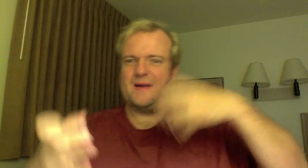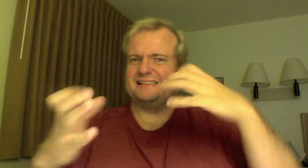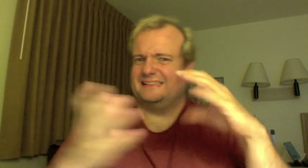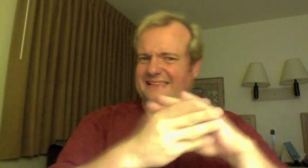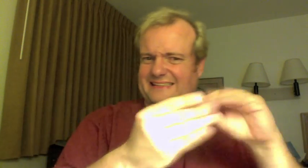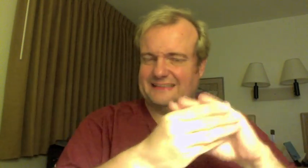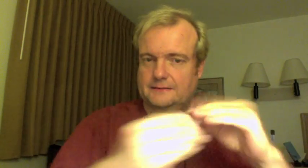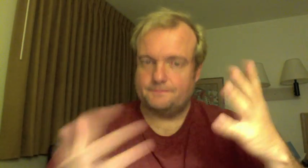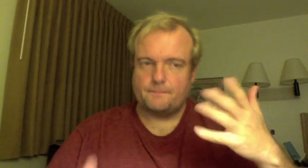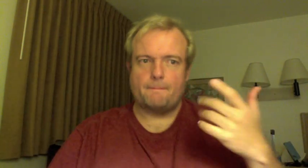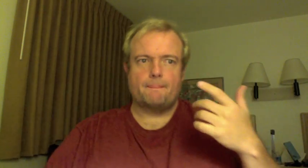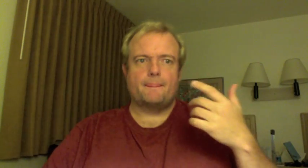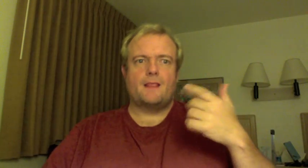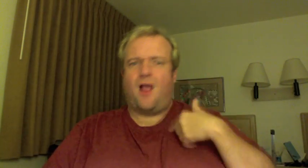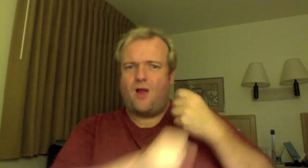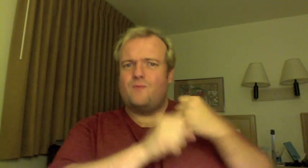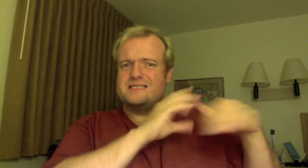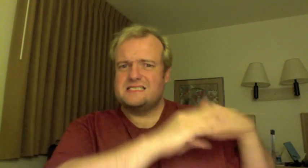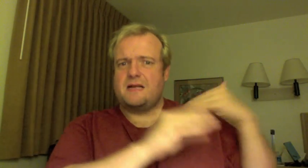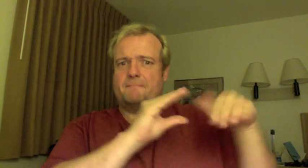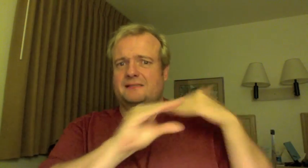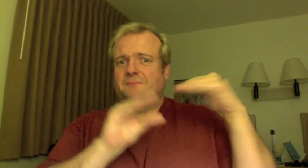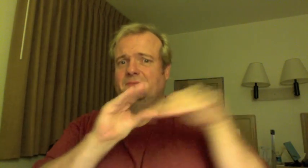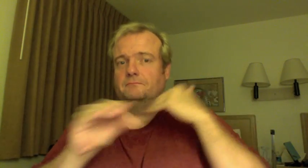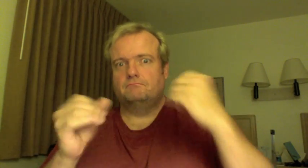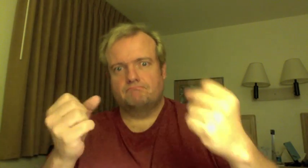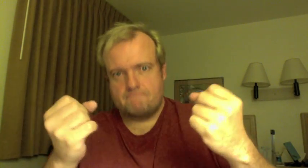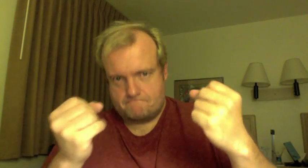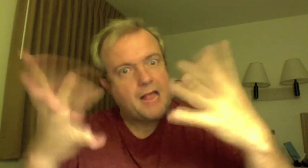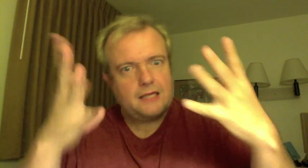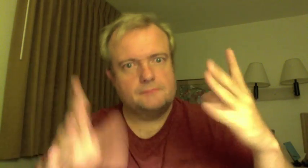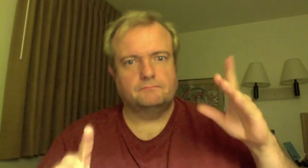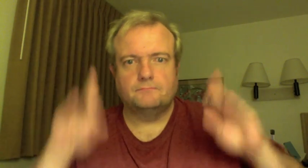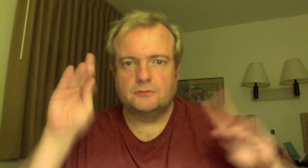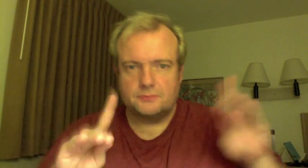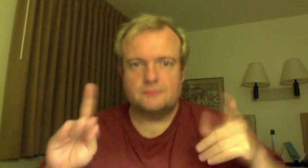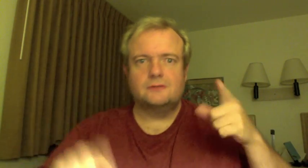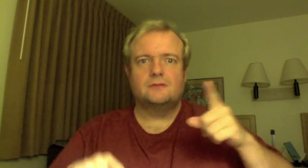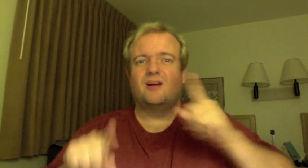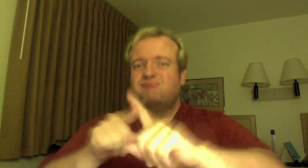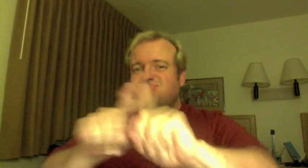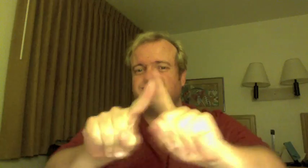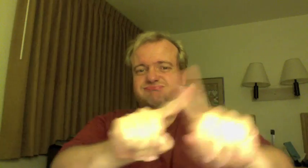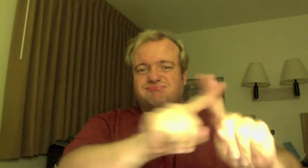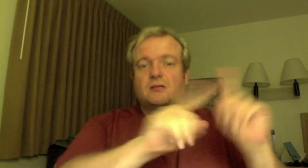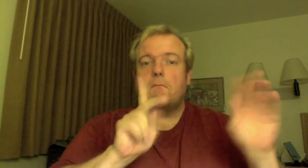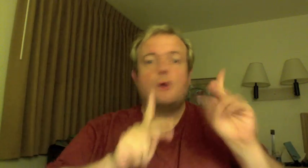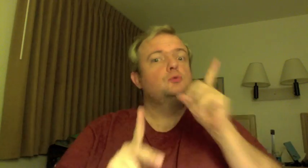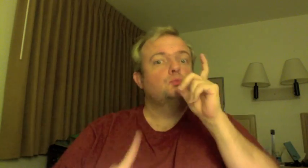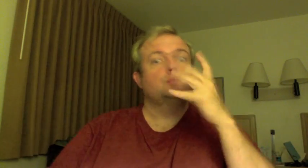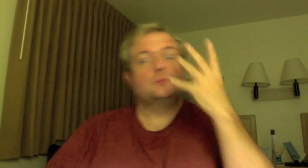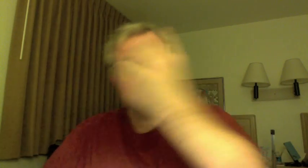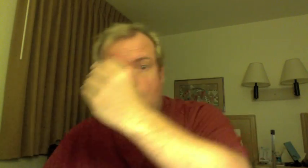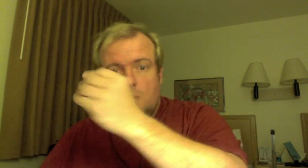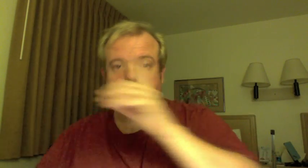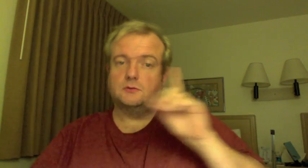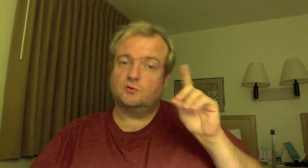When seen from the sky, the interlocking beams give the stadium its bird's nest illusion.